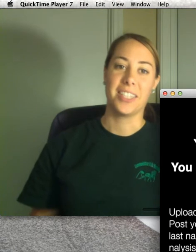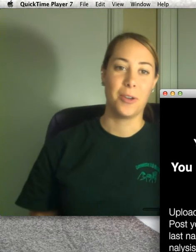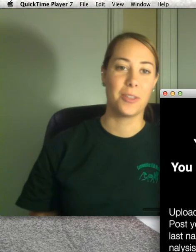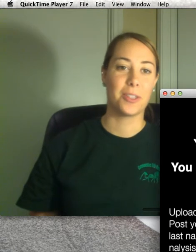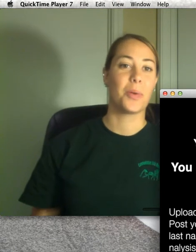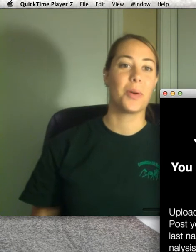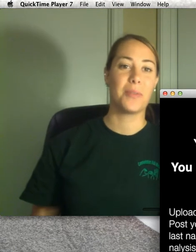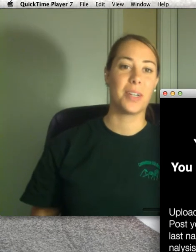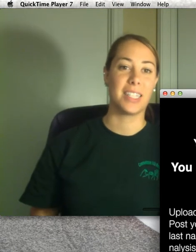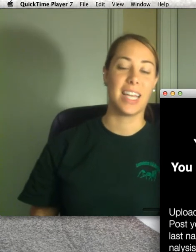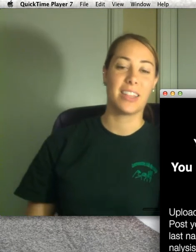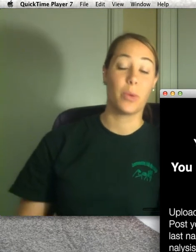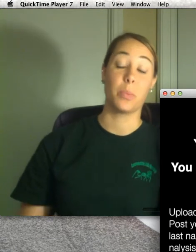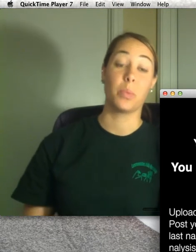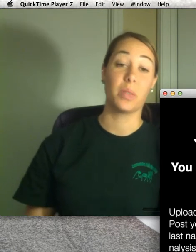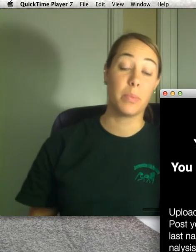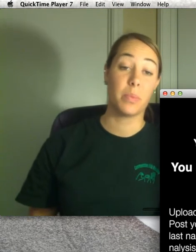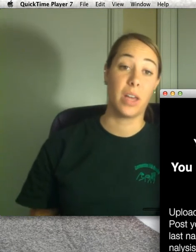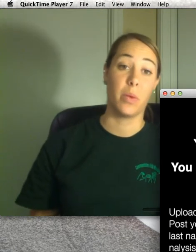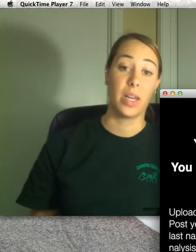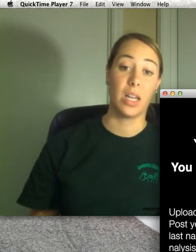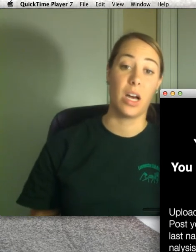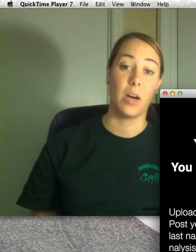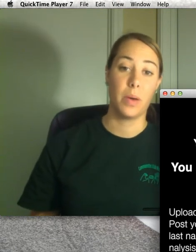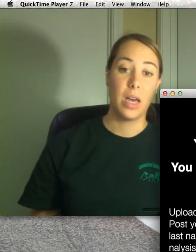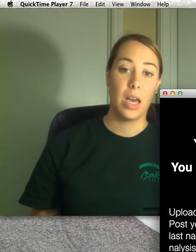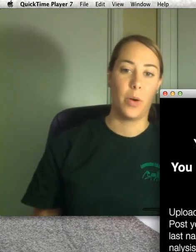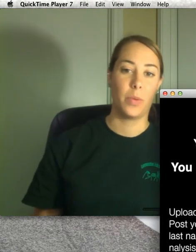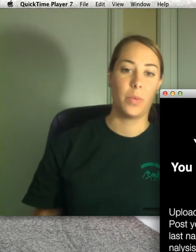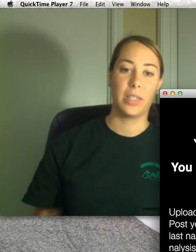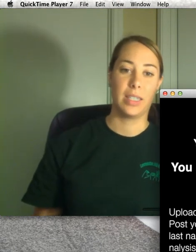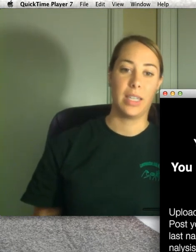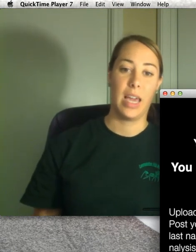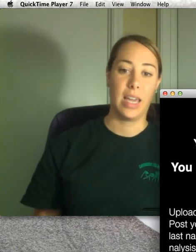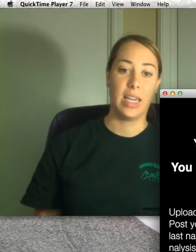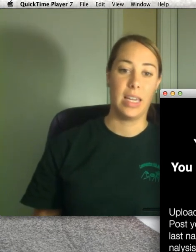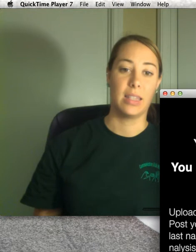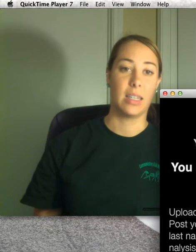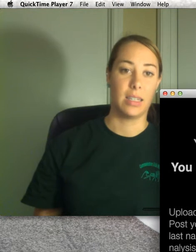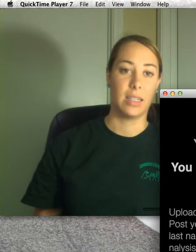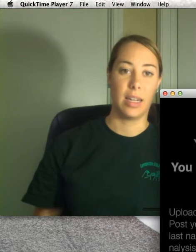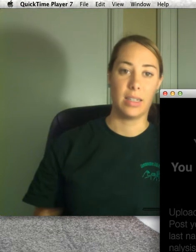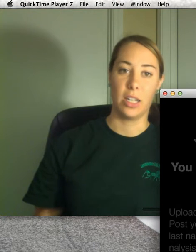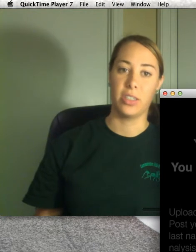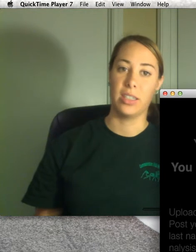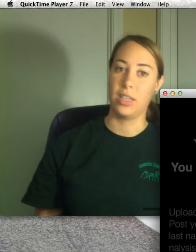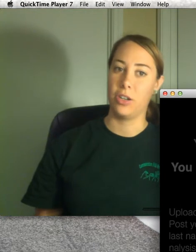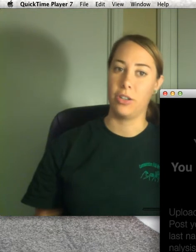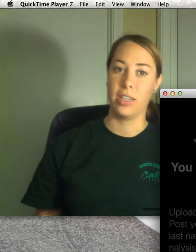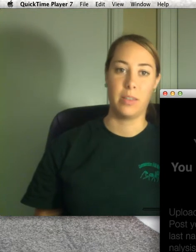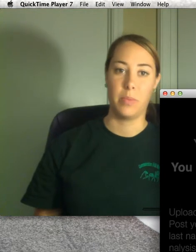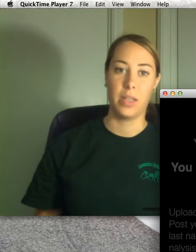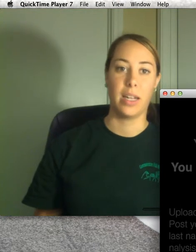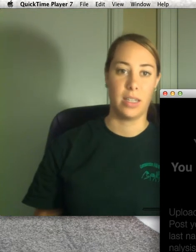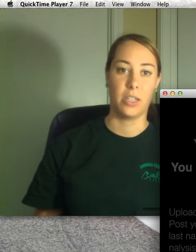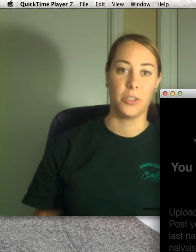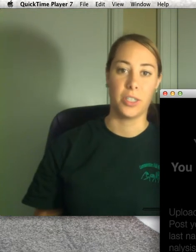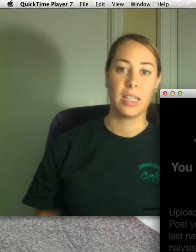Okay, so the story was that there was a blimp that went up, I want to say in the 1900s, in the early to